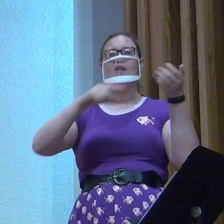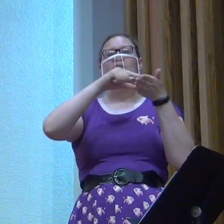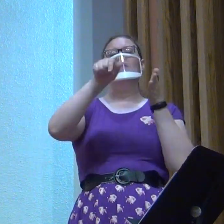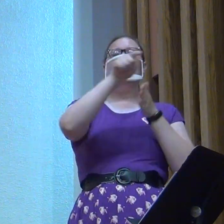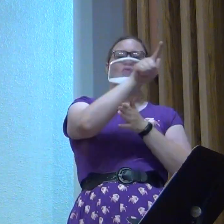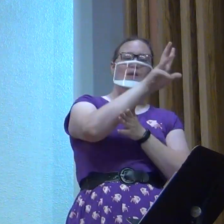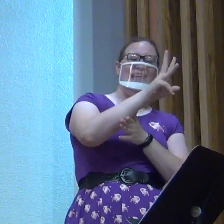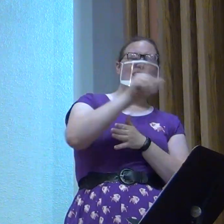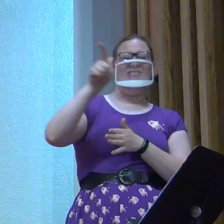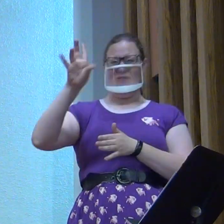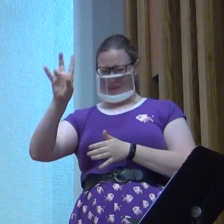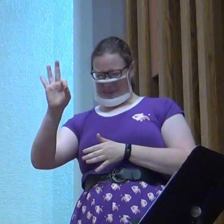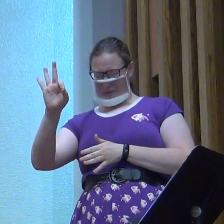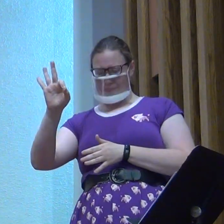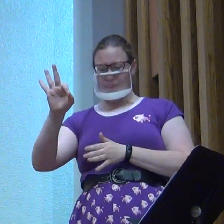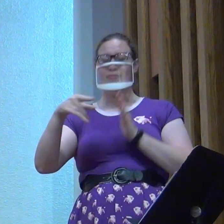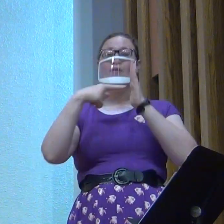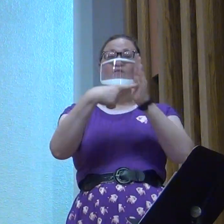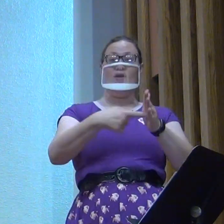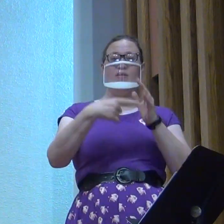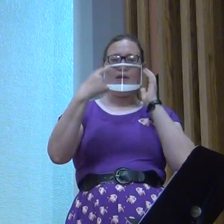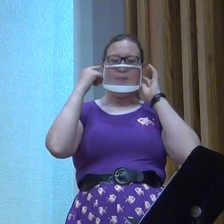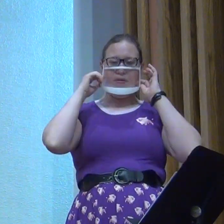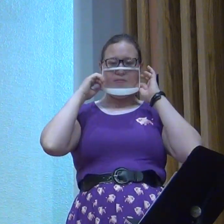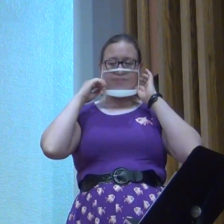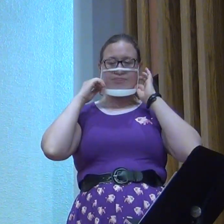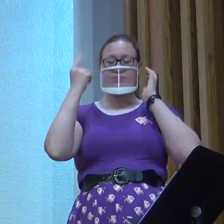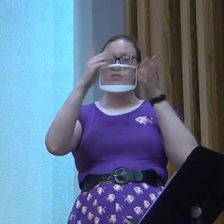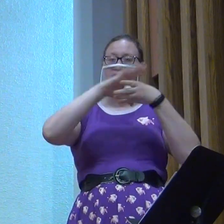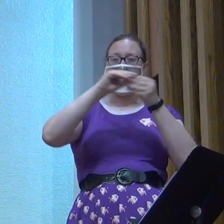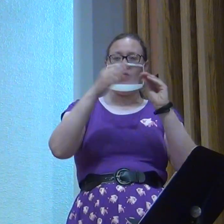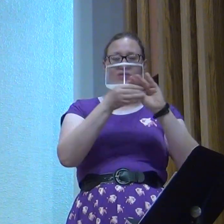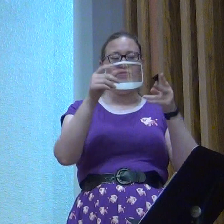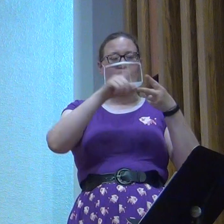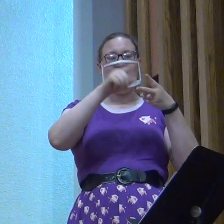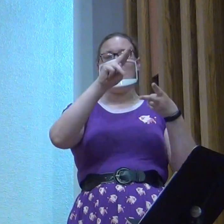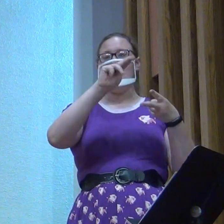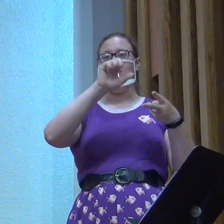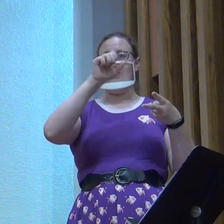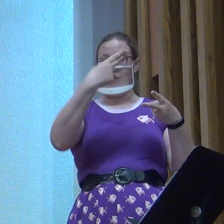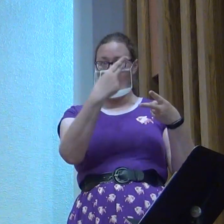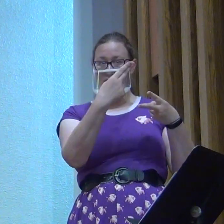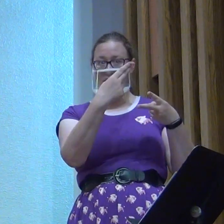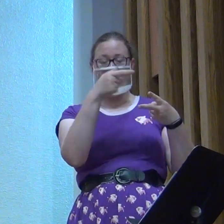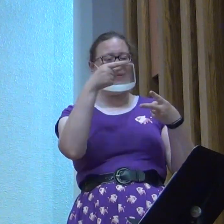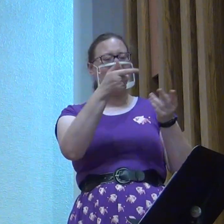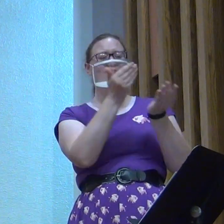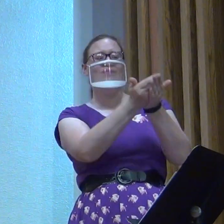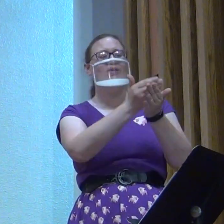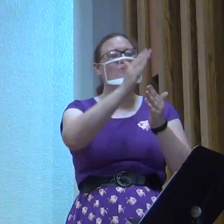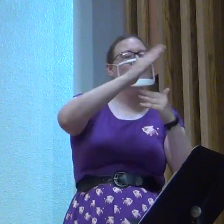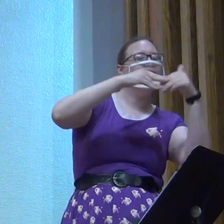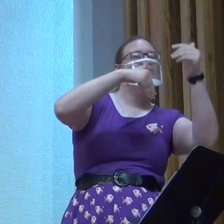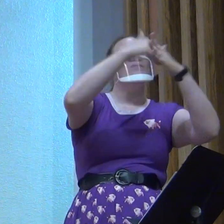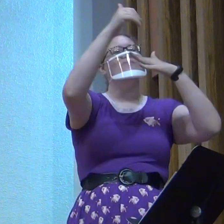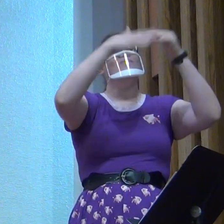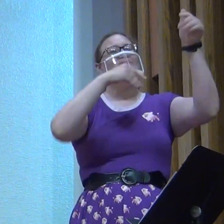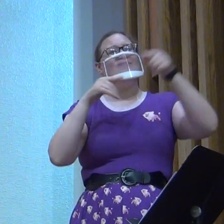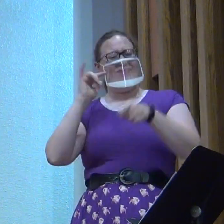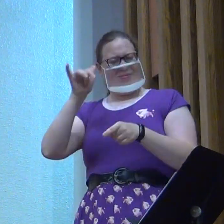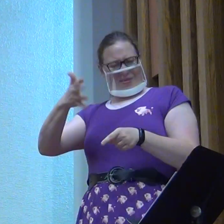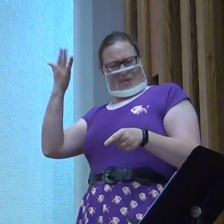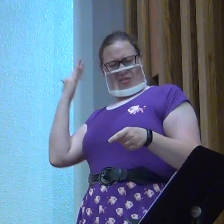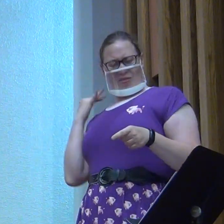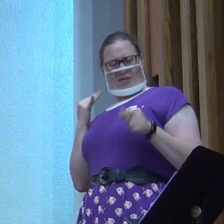26 to 29. One of them is Noah. Noah was building a boat. There had never been rain. There was not